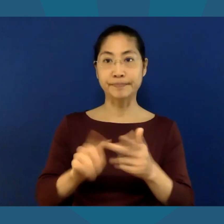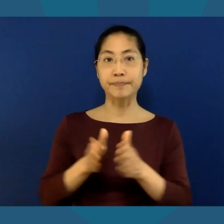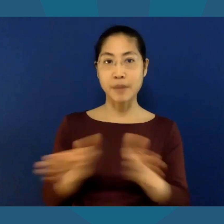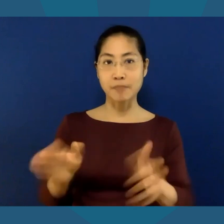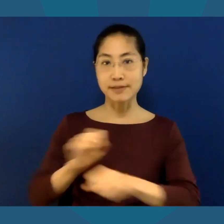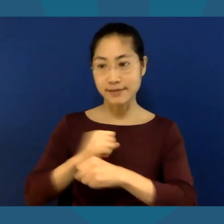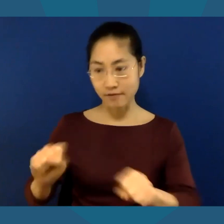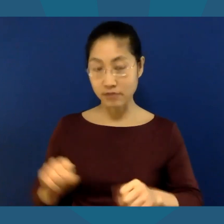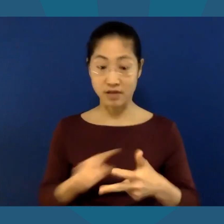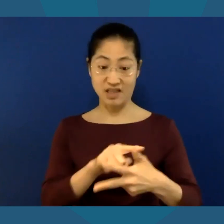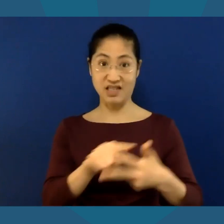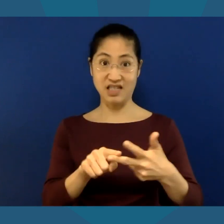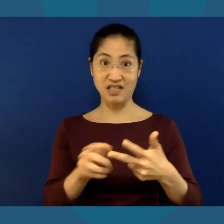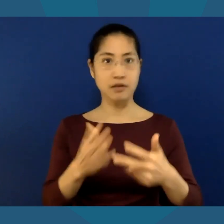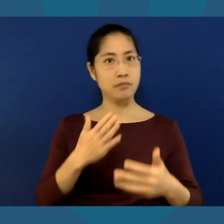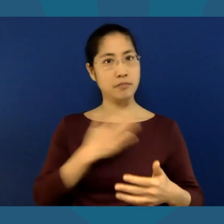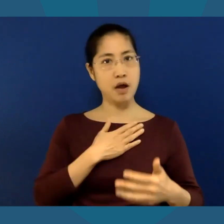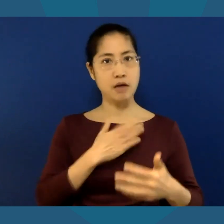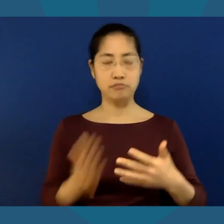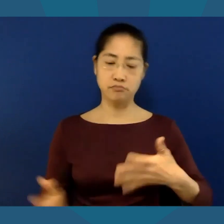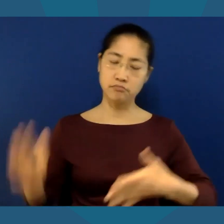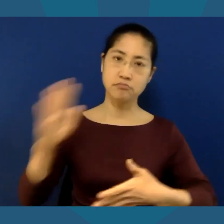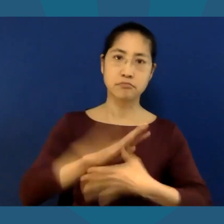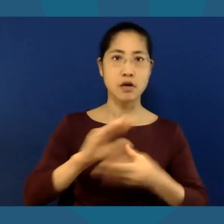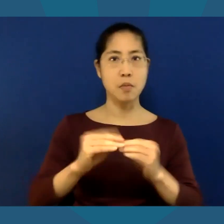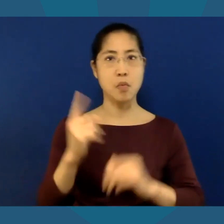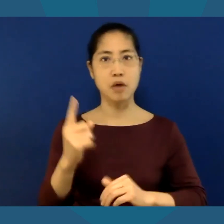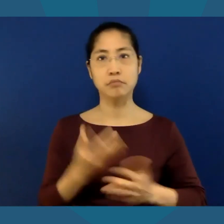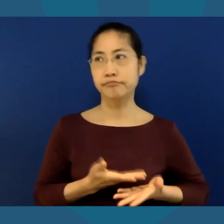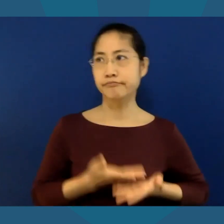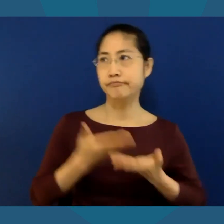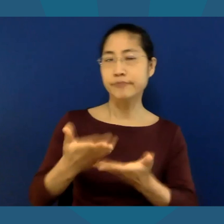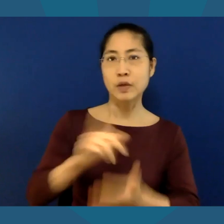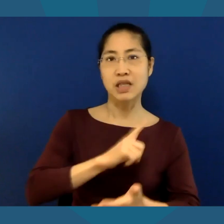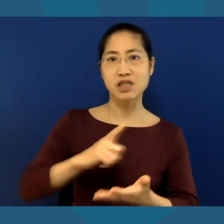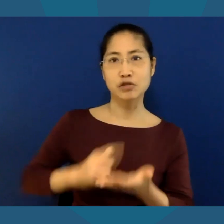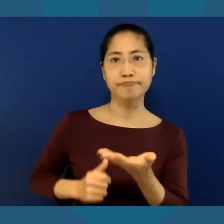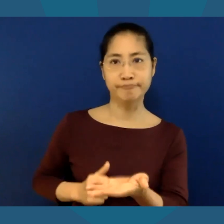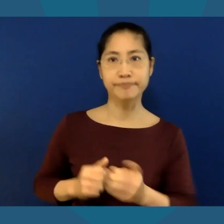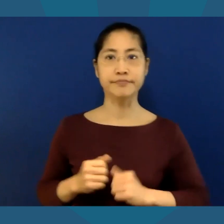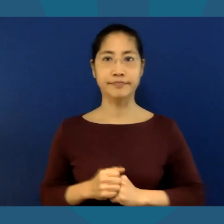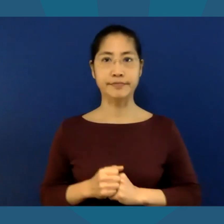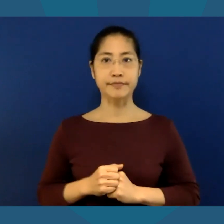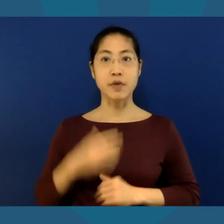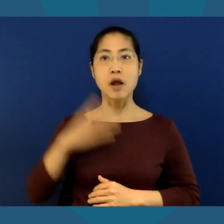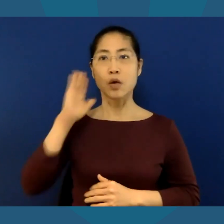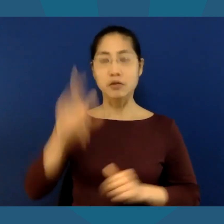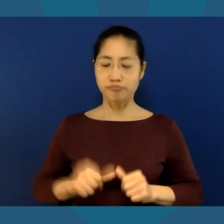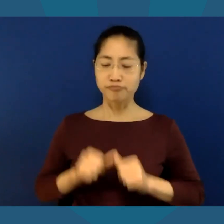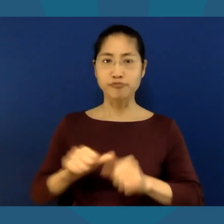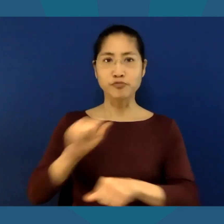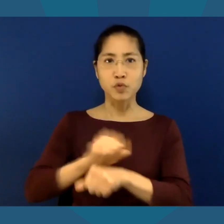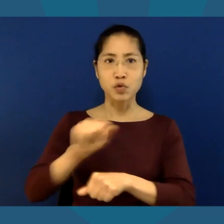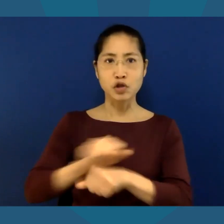education, jobs, and public safety. I have made working on these issues my number 1 priority at